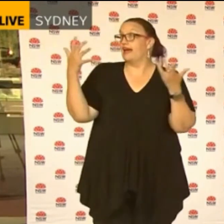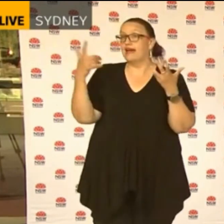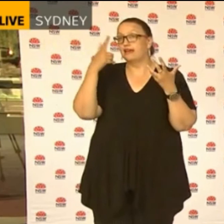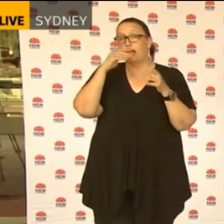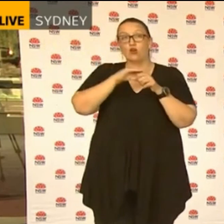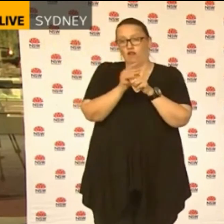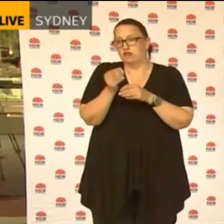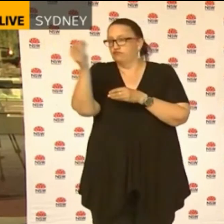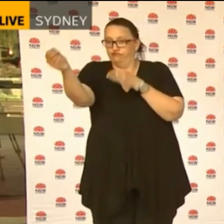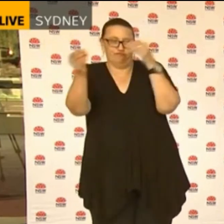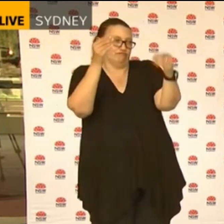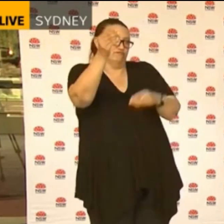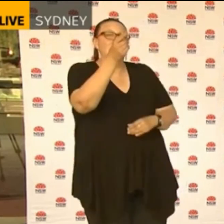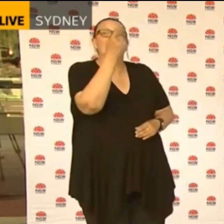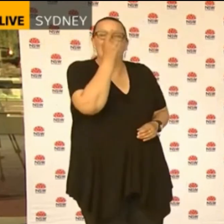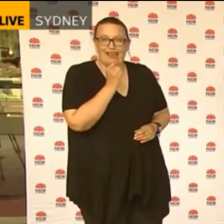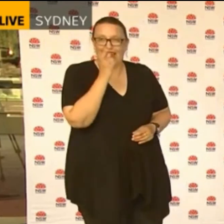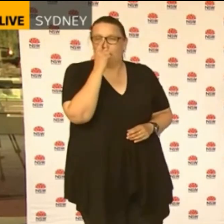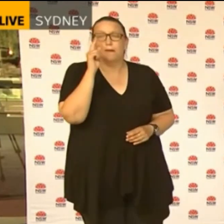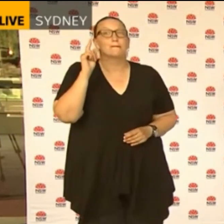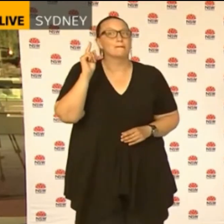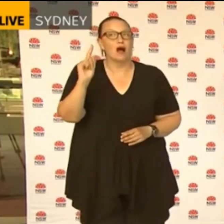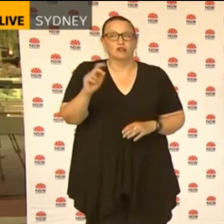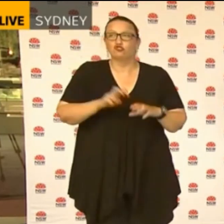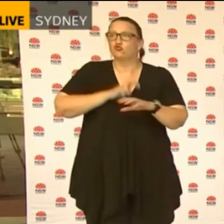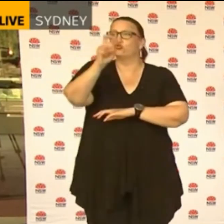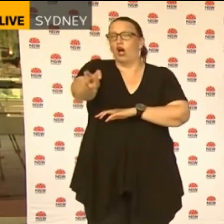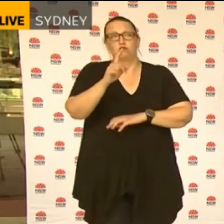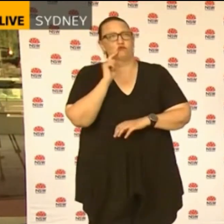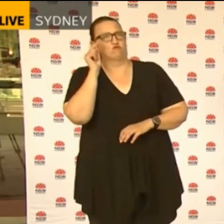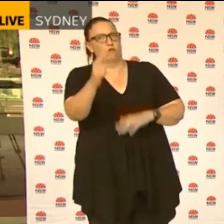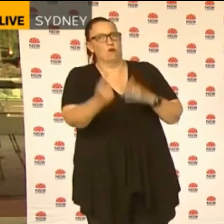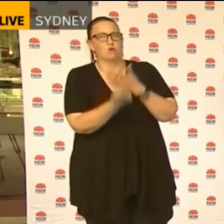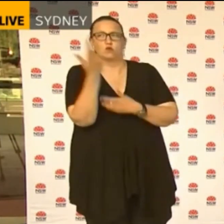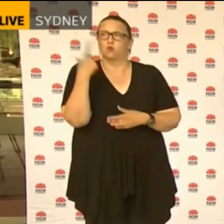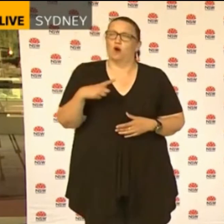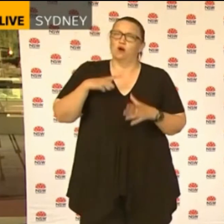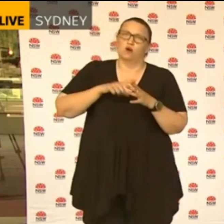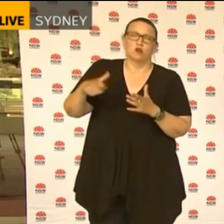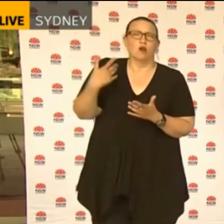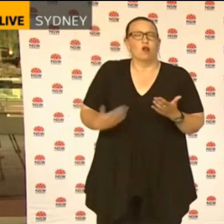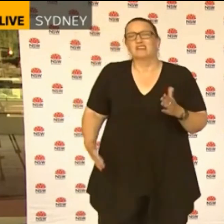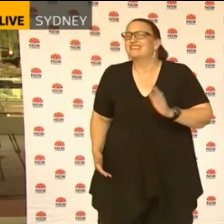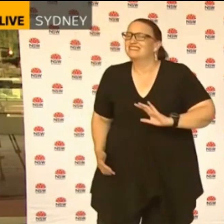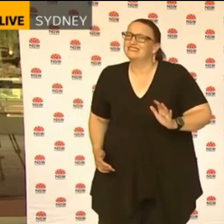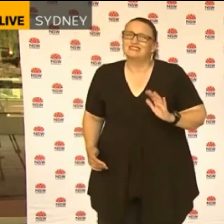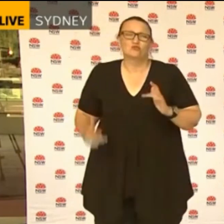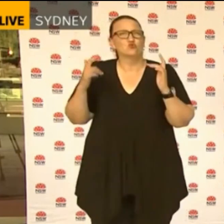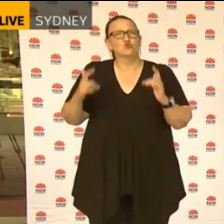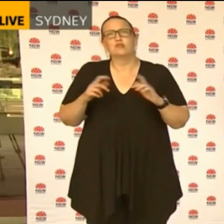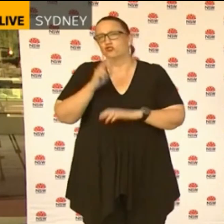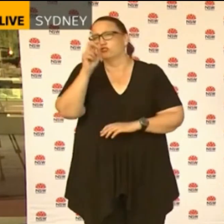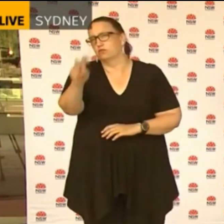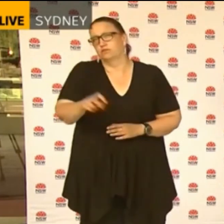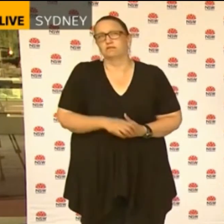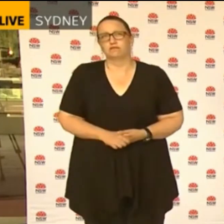that's an element. But I think it's getting ahead of ourselves in speculating about the contribution of or the